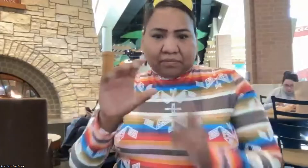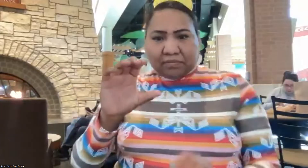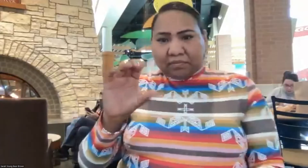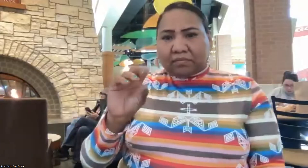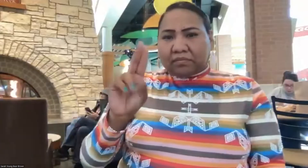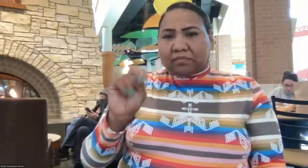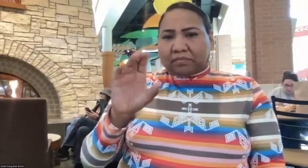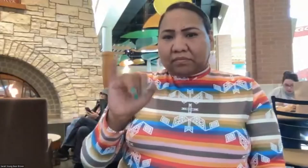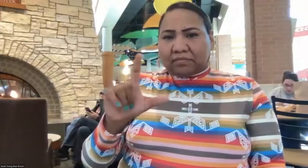I was in an area called